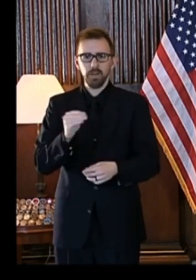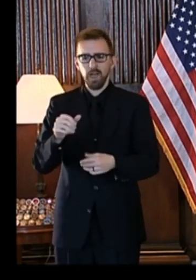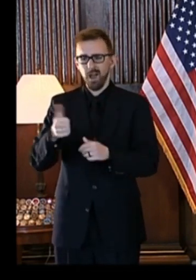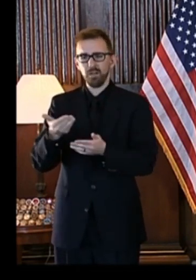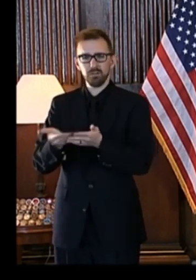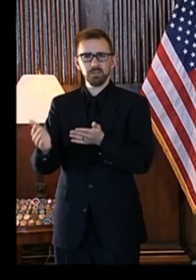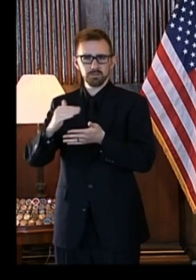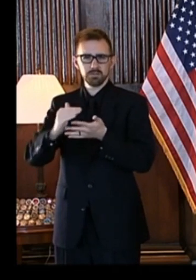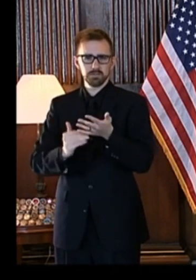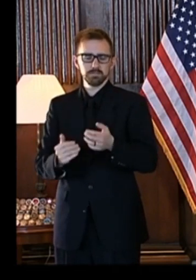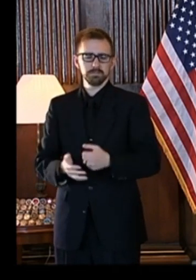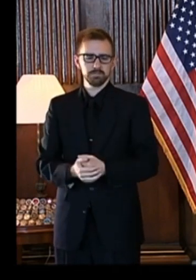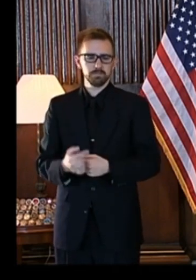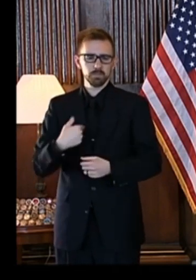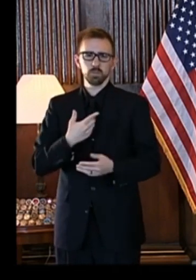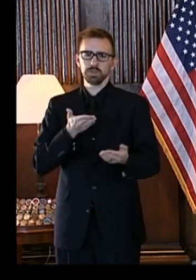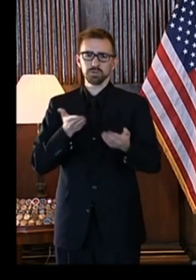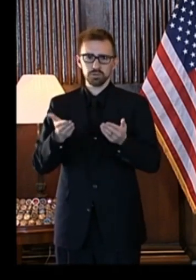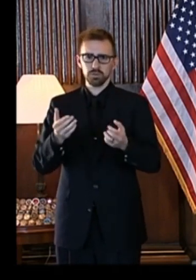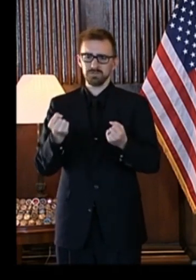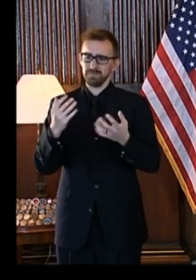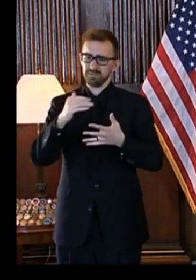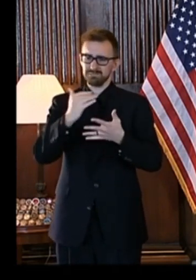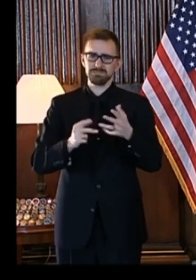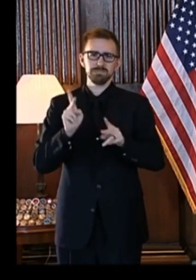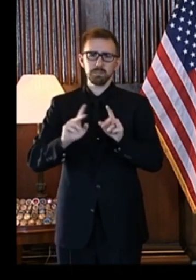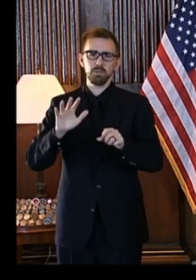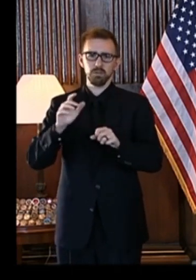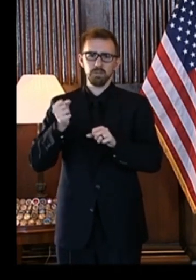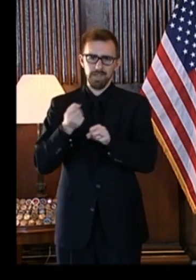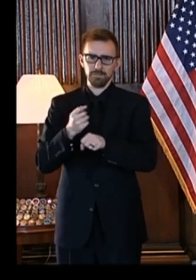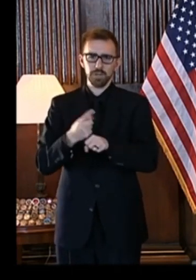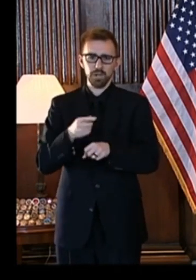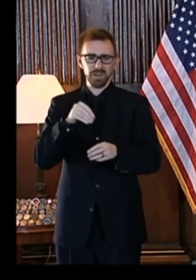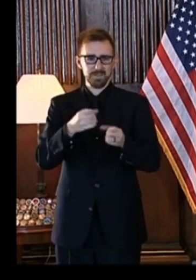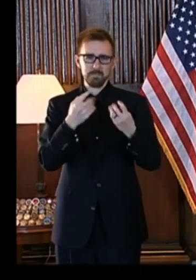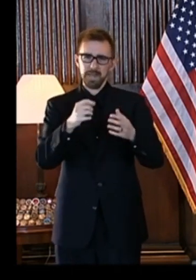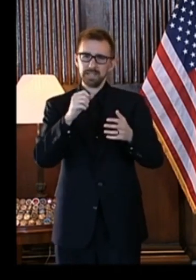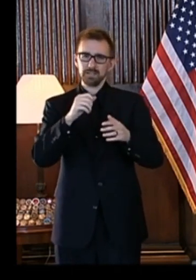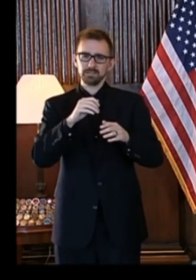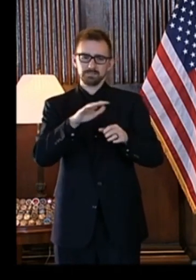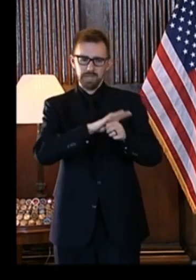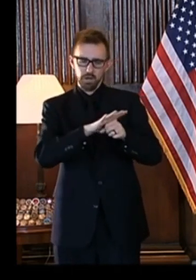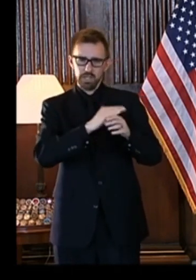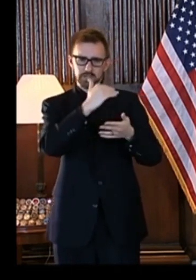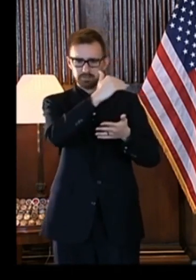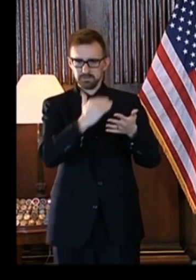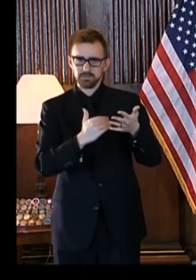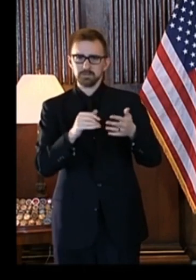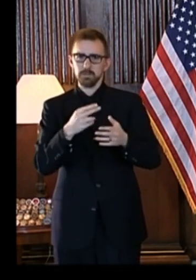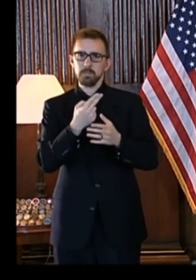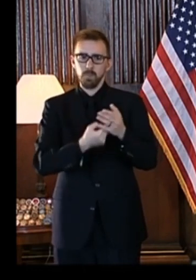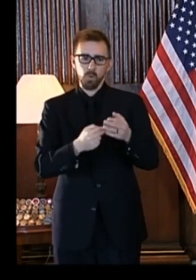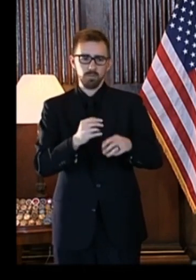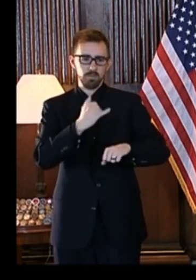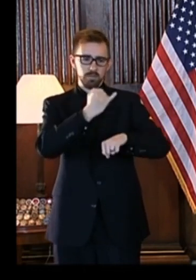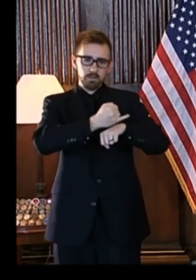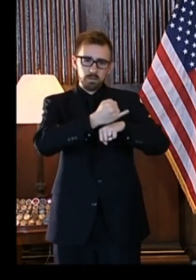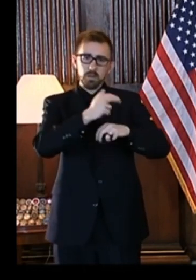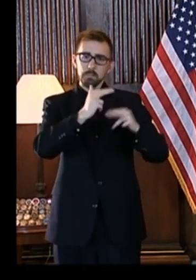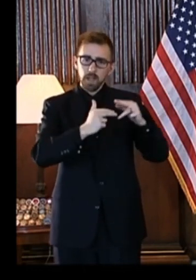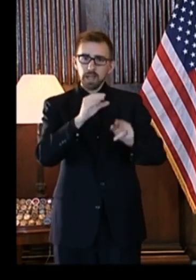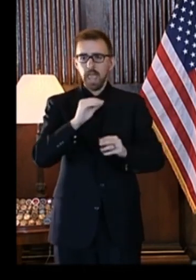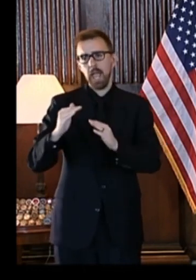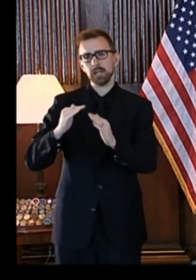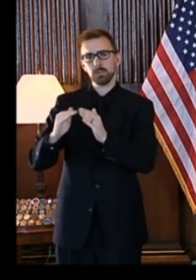about 170,000 people a year in a variety of settings that I just mentioned, which includes both institutions and community